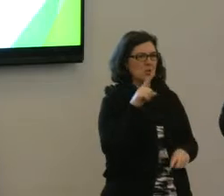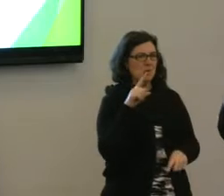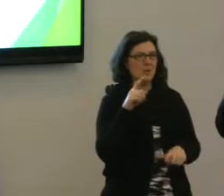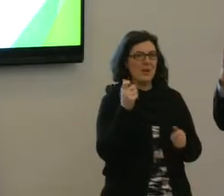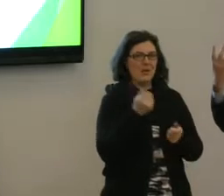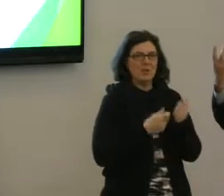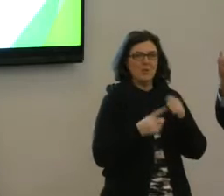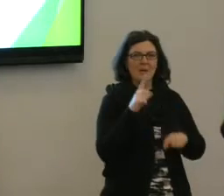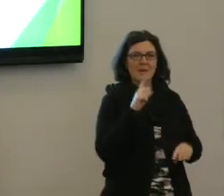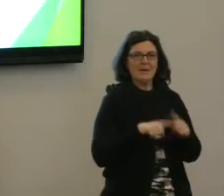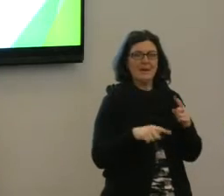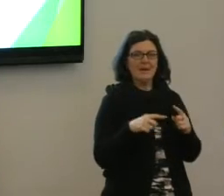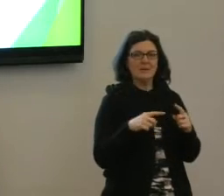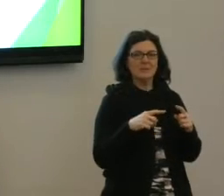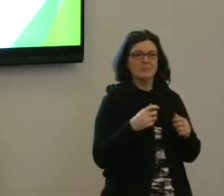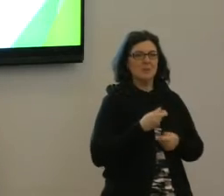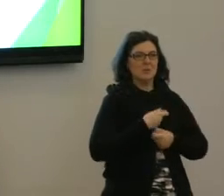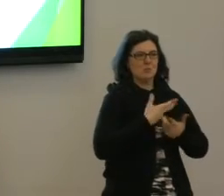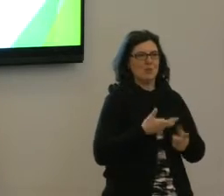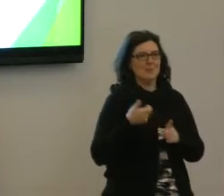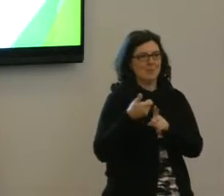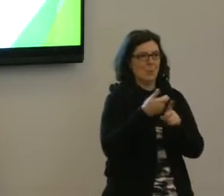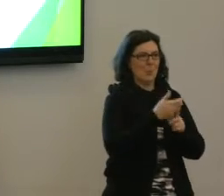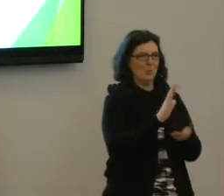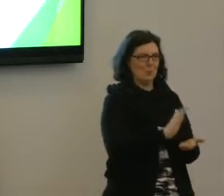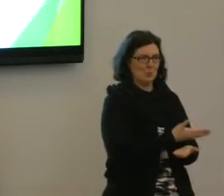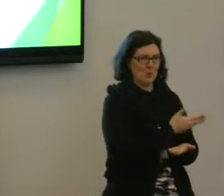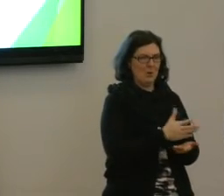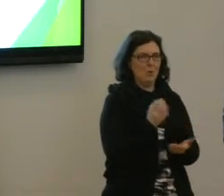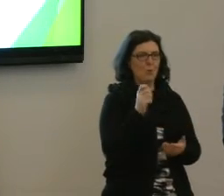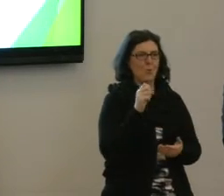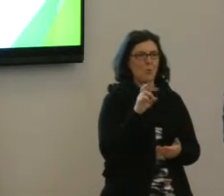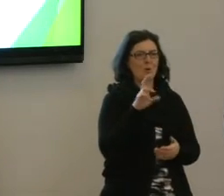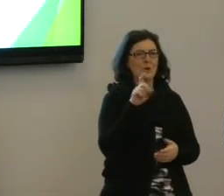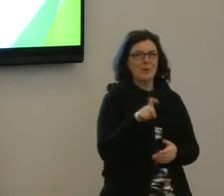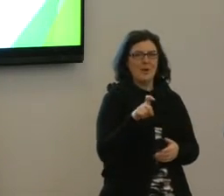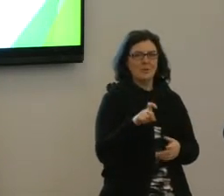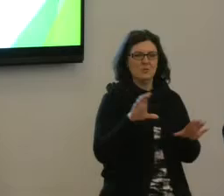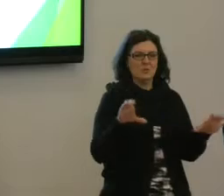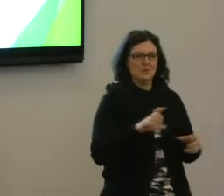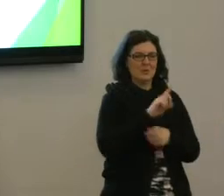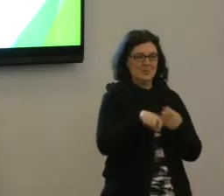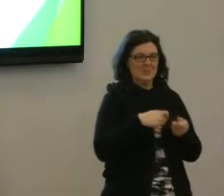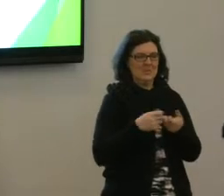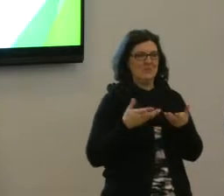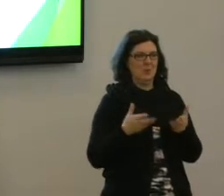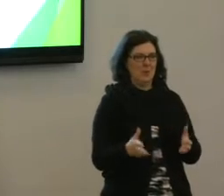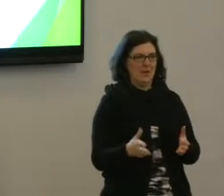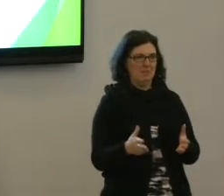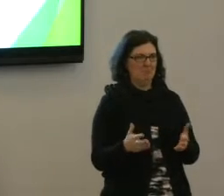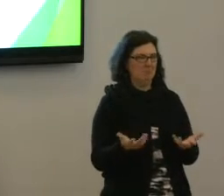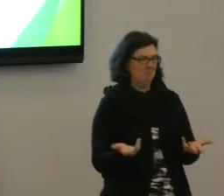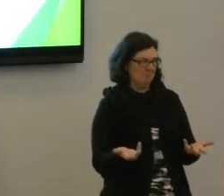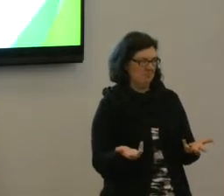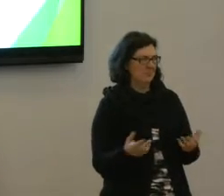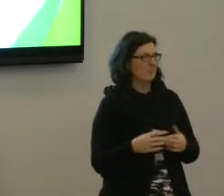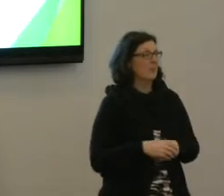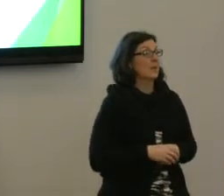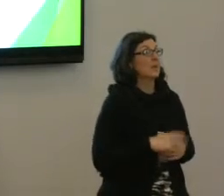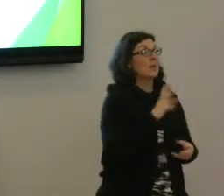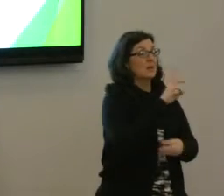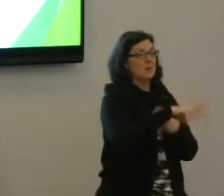where everybody can't voice their own song, or does it have to be done a certain kind of way? So in a world of stigma